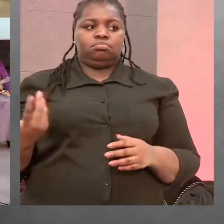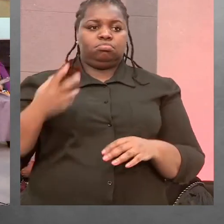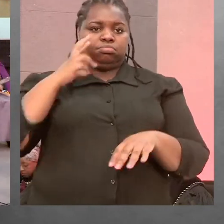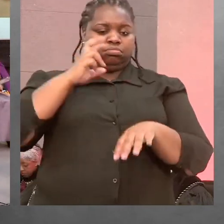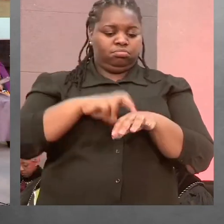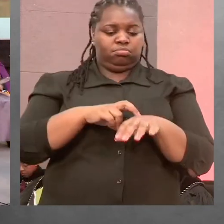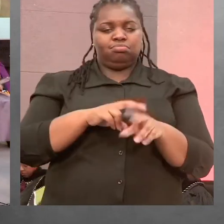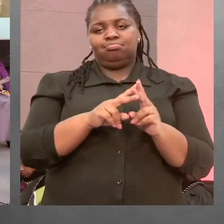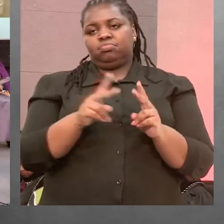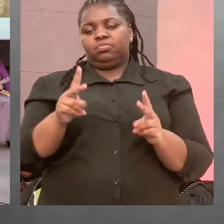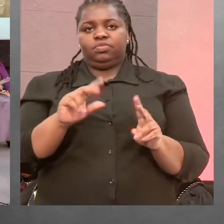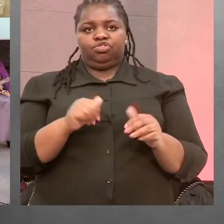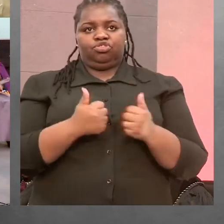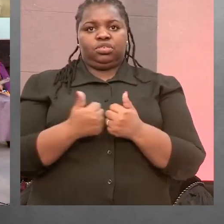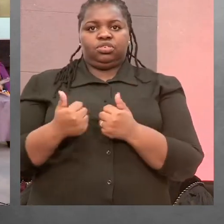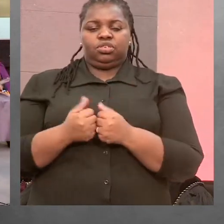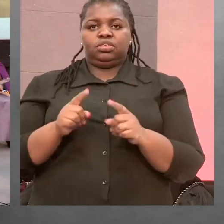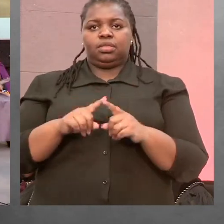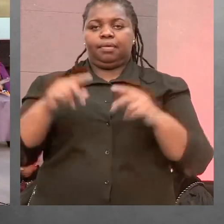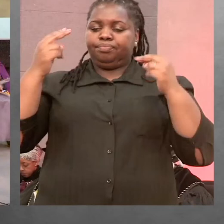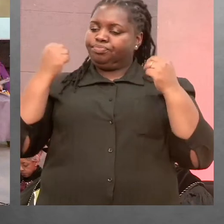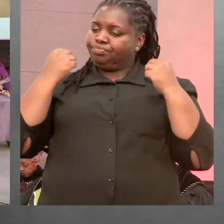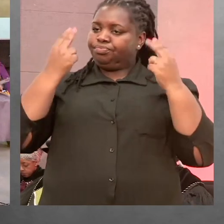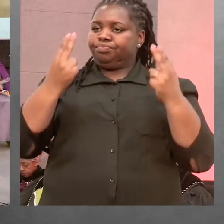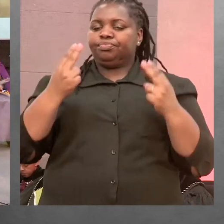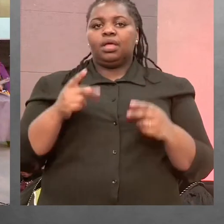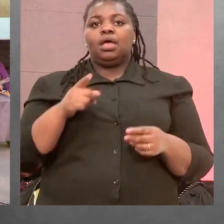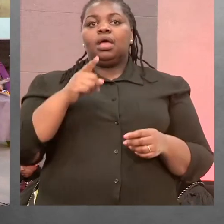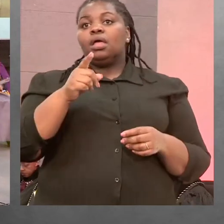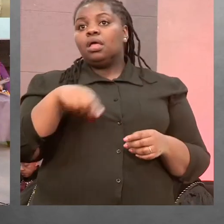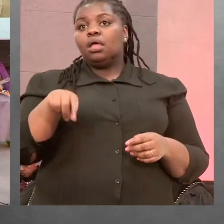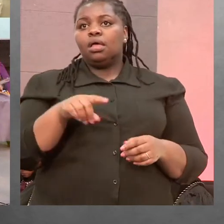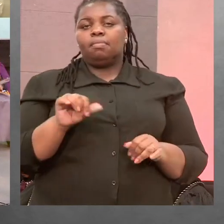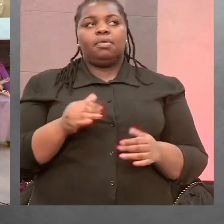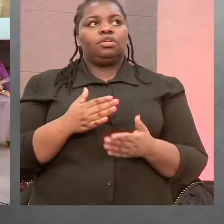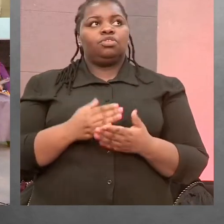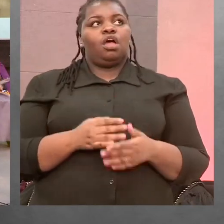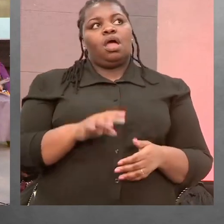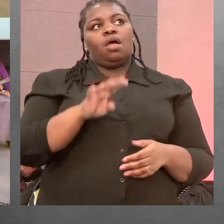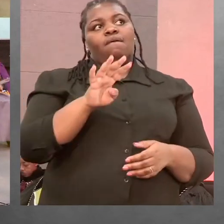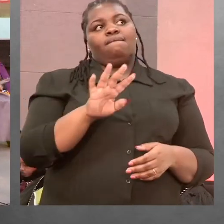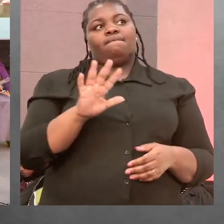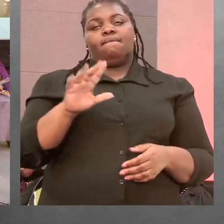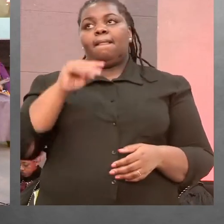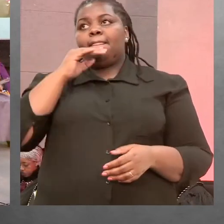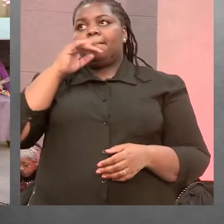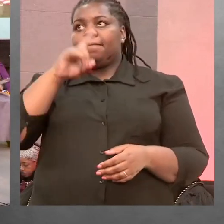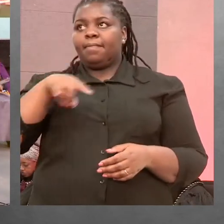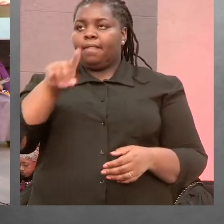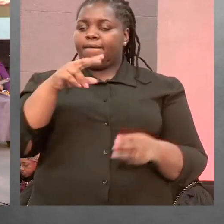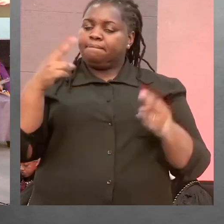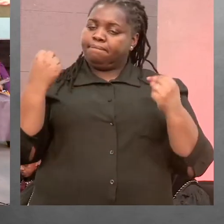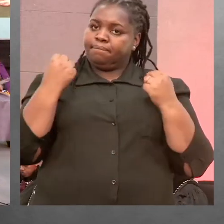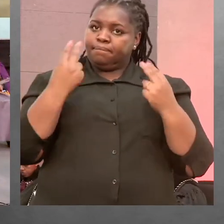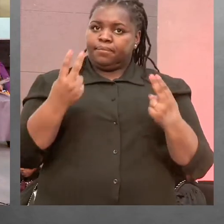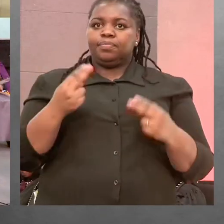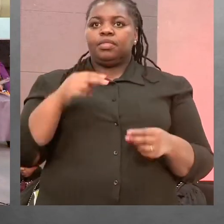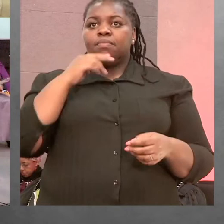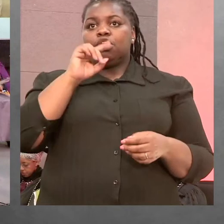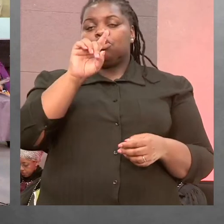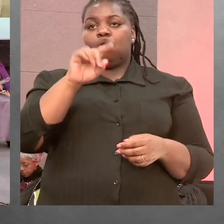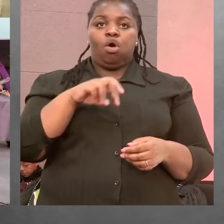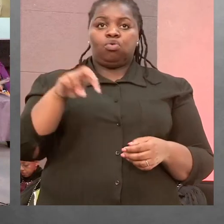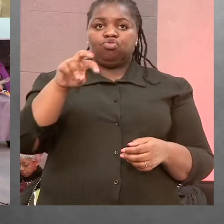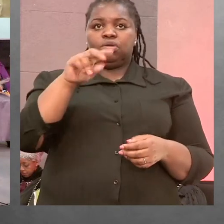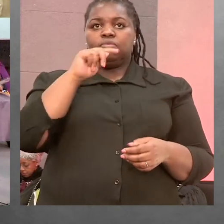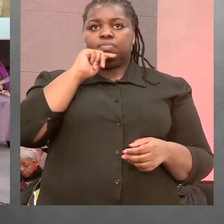challenges and vulnerabilities, urging efforts to fortify their resilience. Your journey has